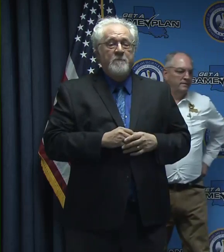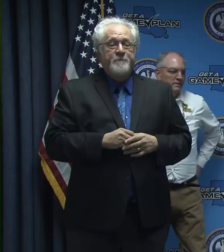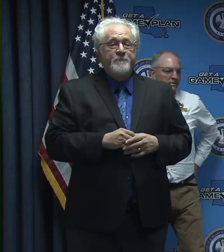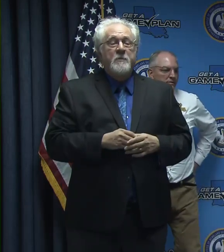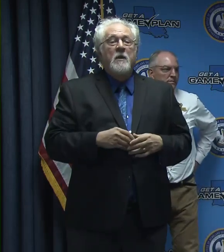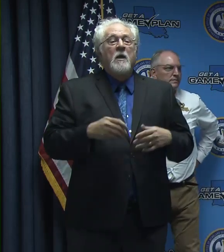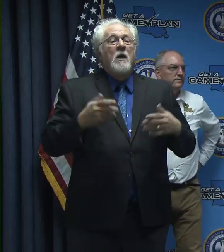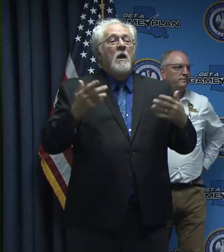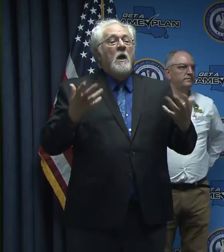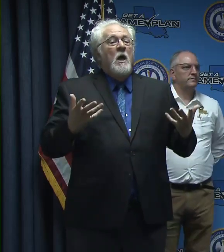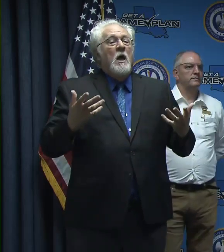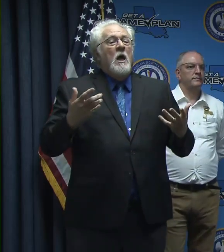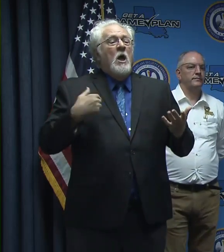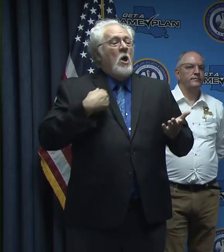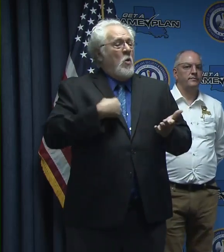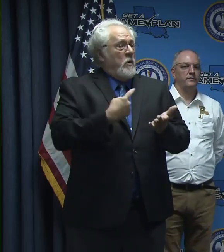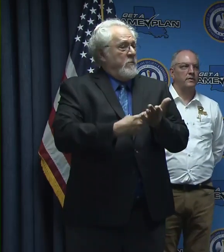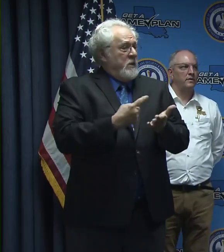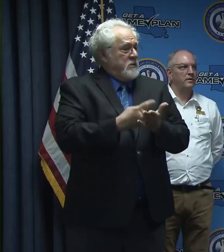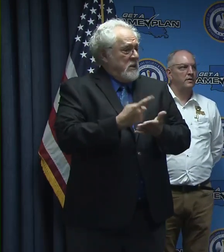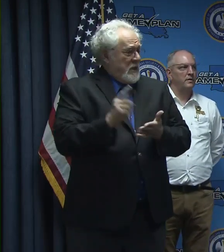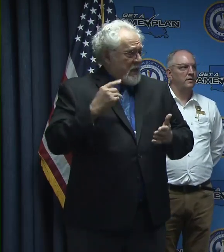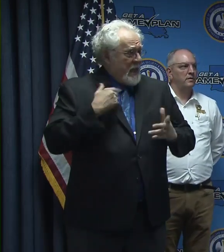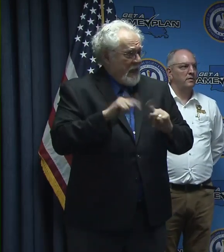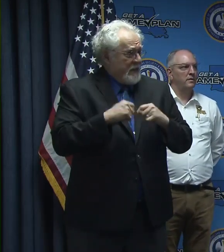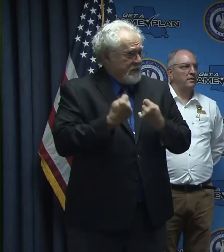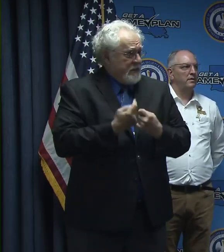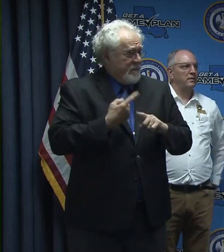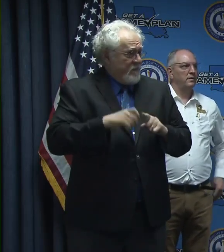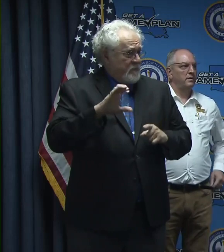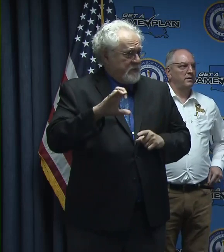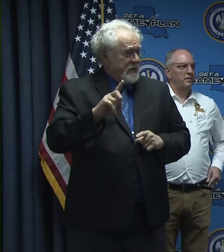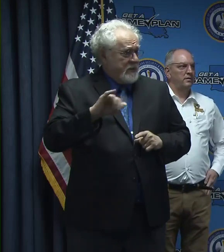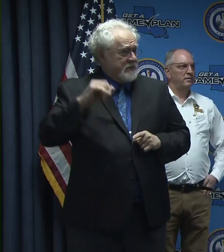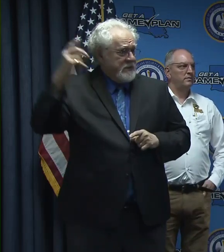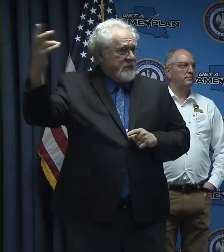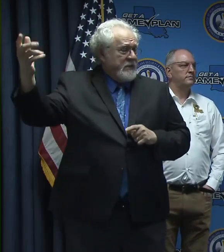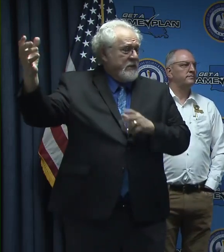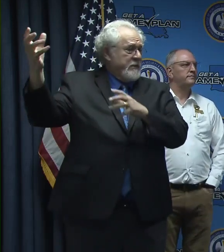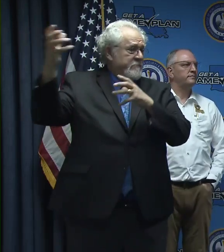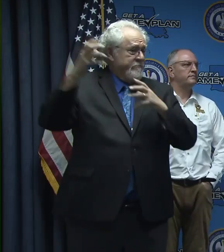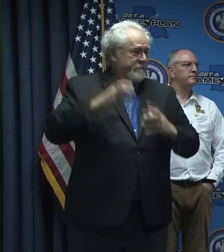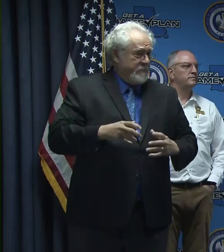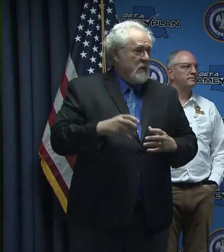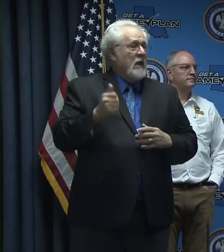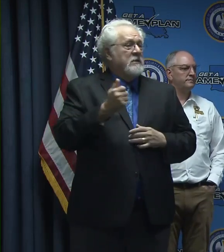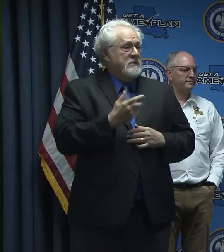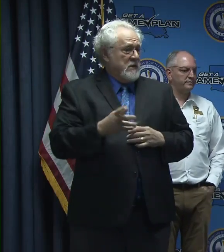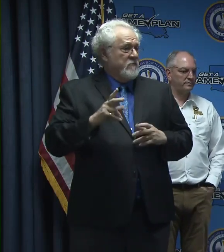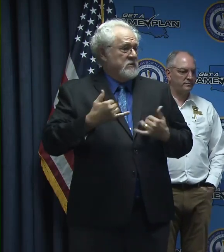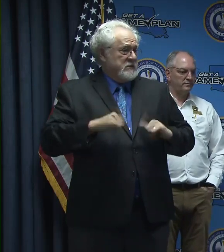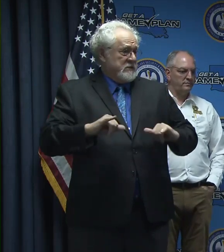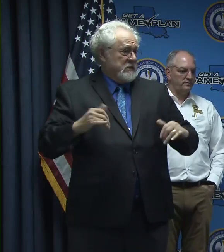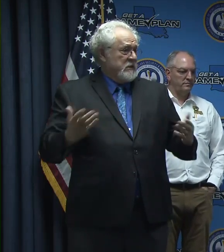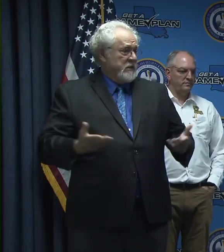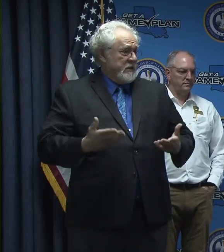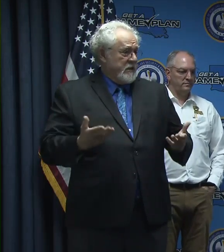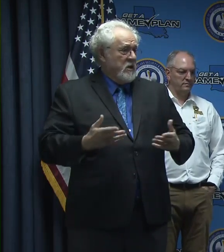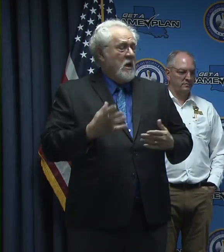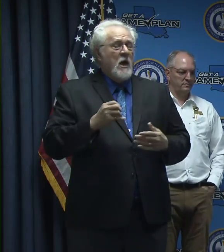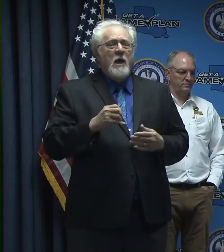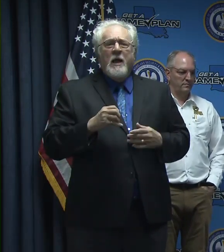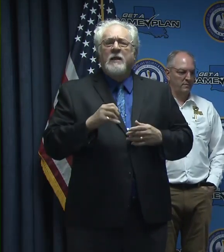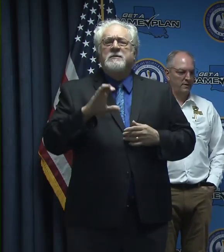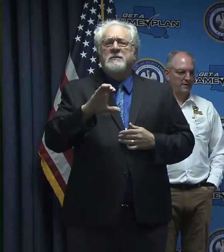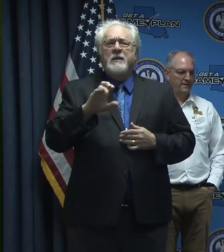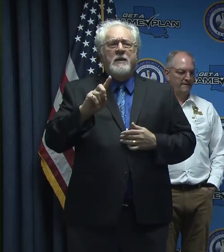Yeah, so as we talked about last week, we had a team from the CDC come down, actually several of those individuals still in state. And part of